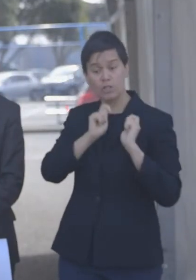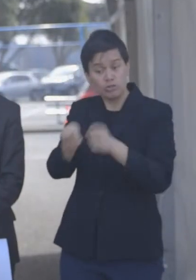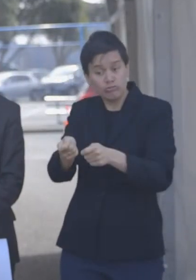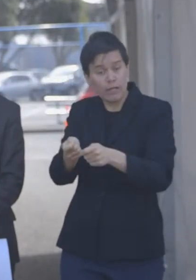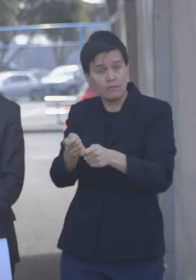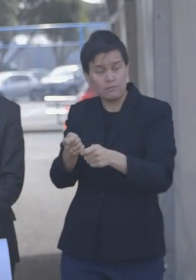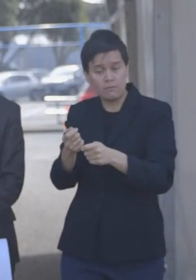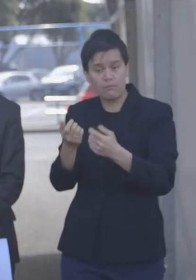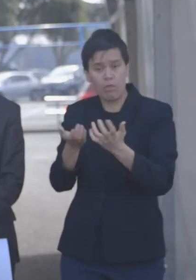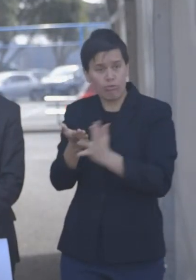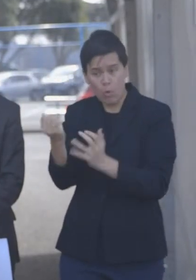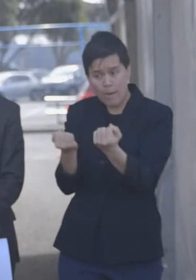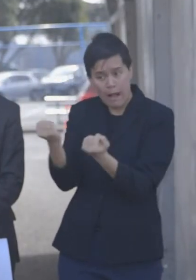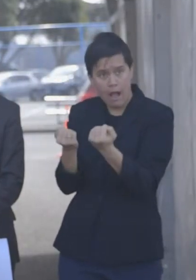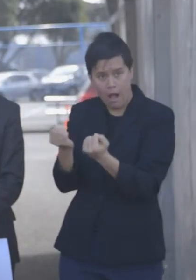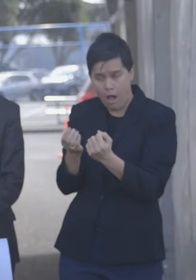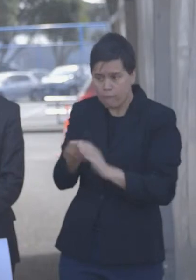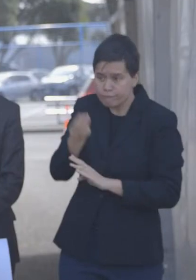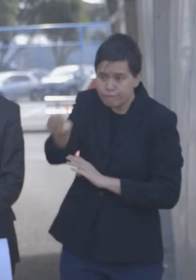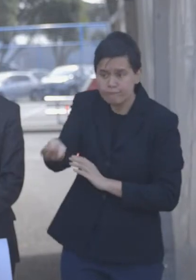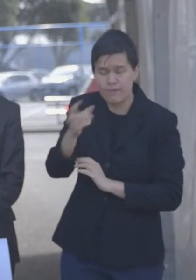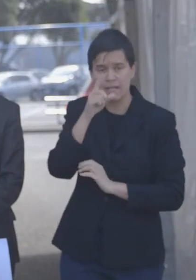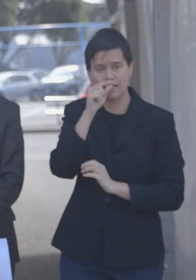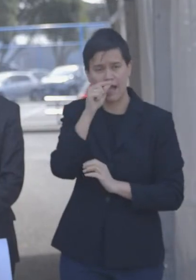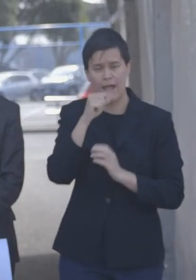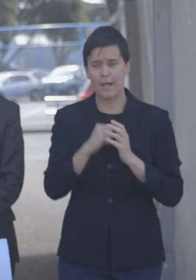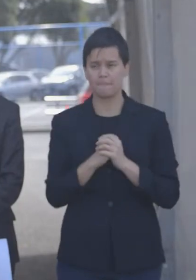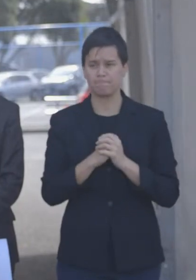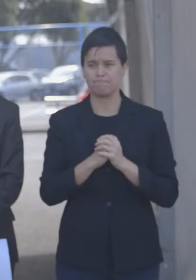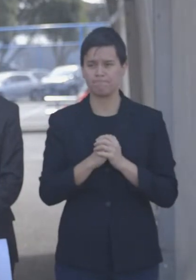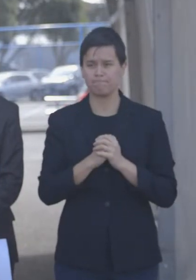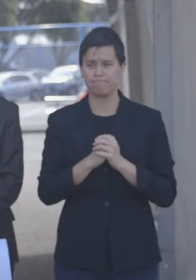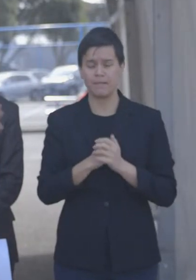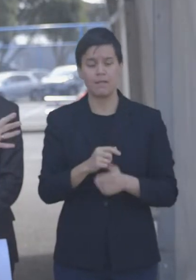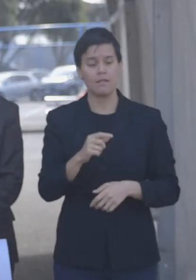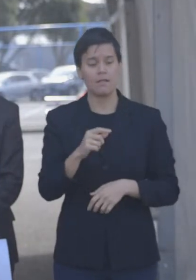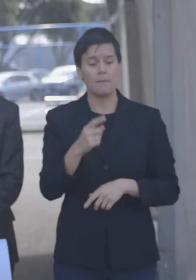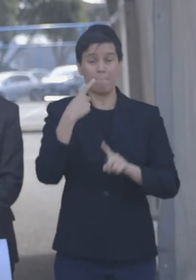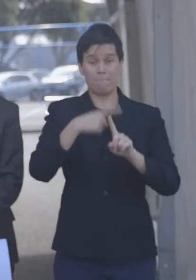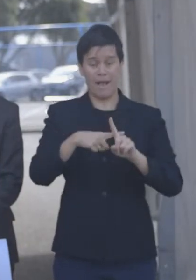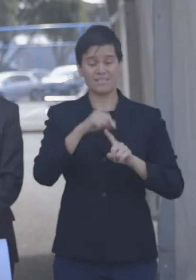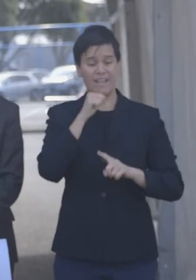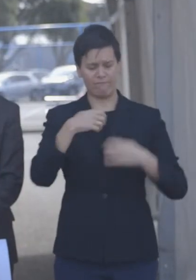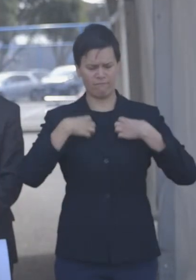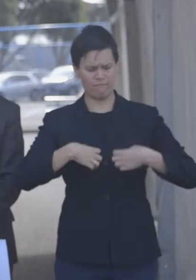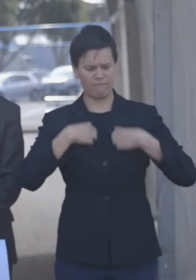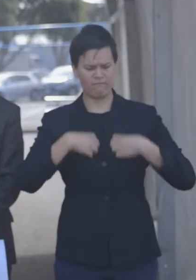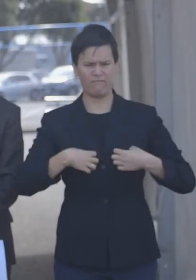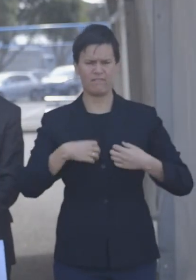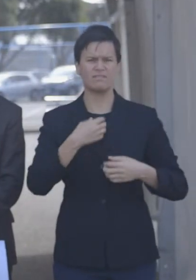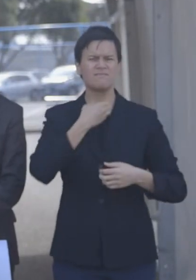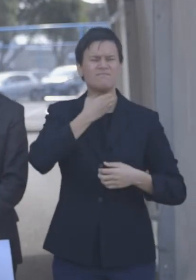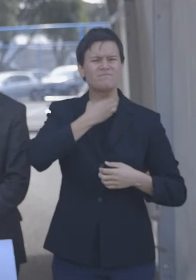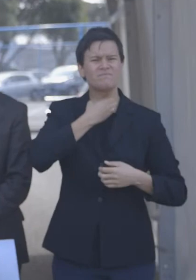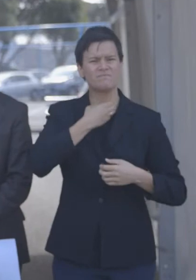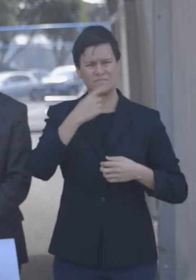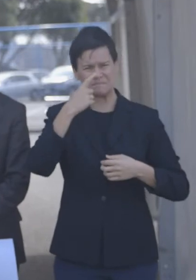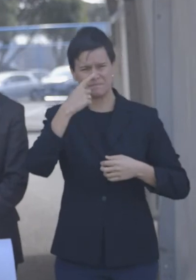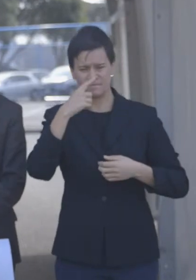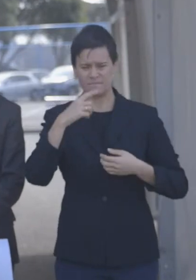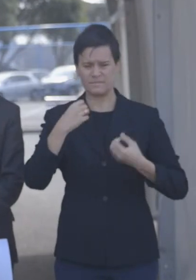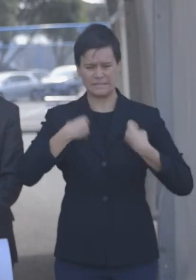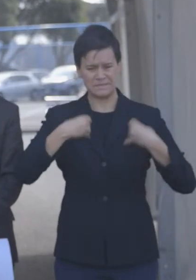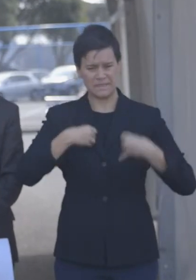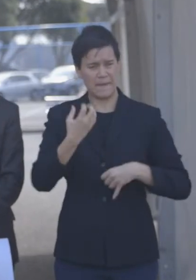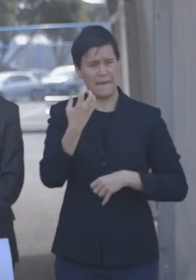And in the process, I guess we were keeping people with respiratory symptoms and viruses away from our medical centre, where people without infectious diseases